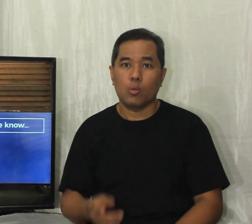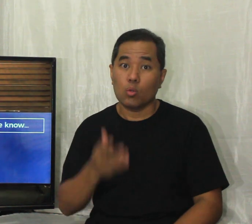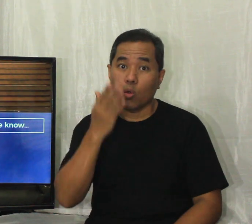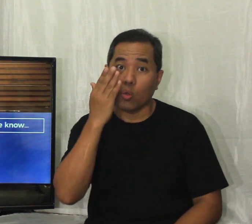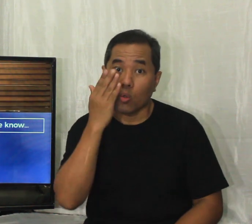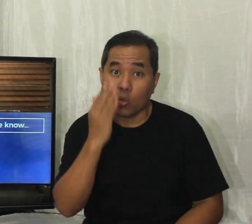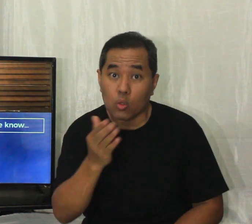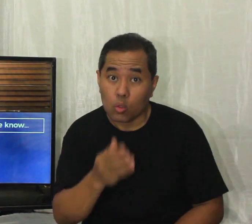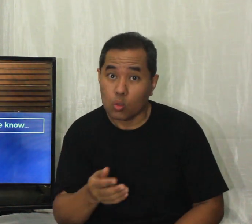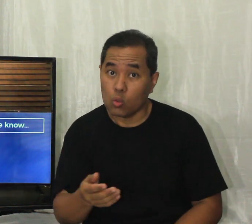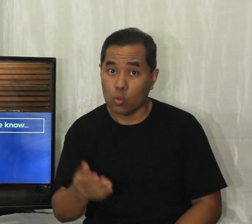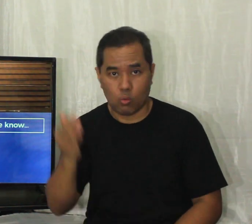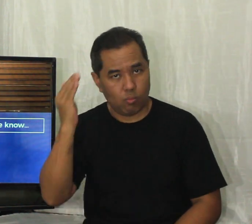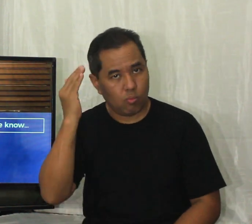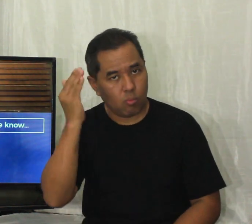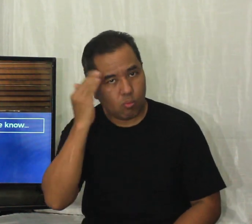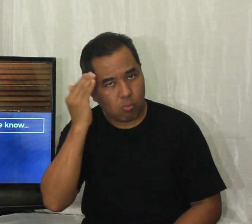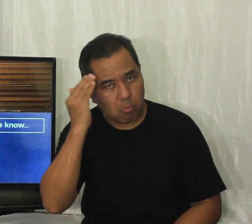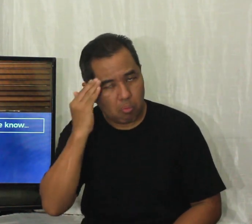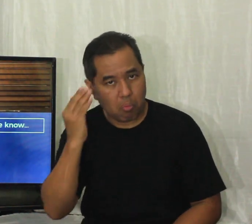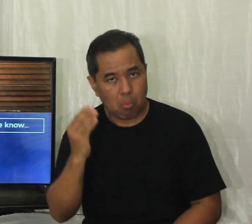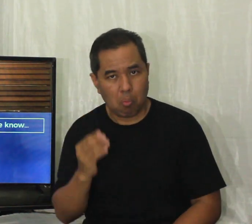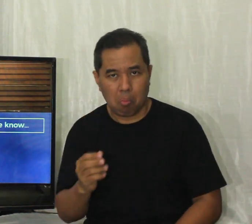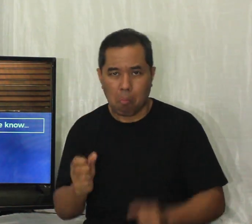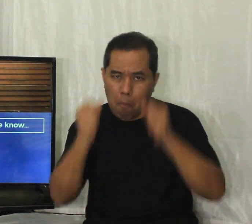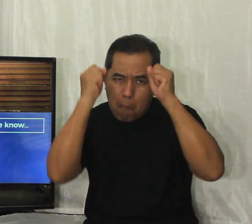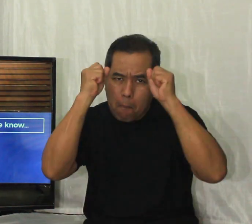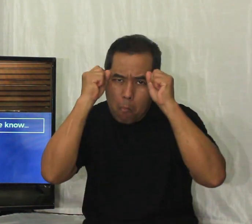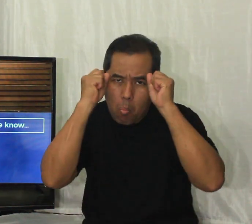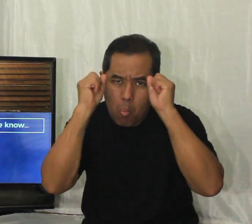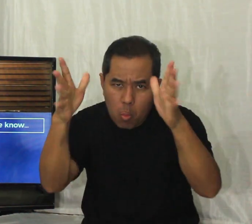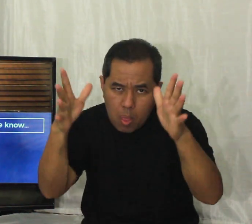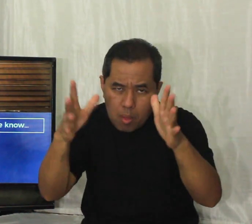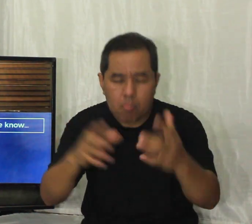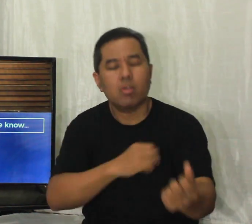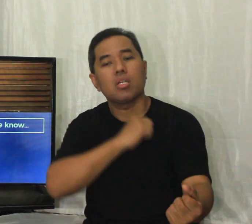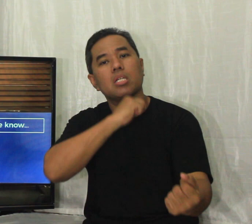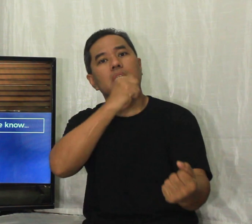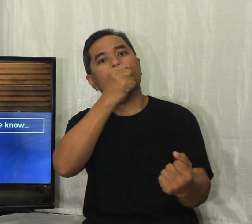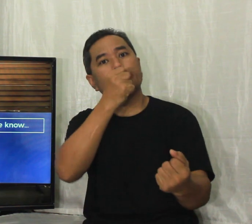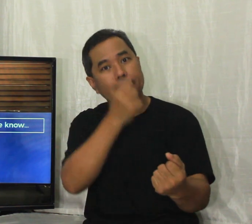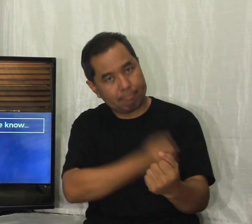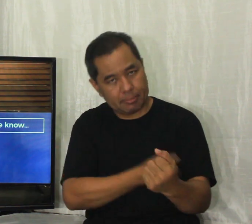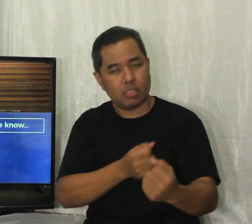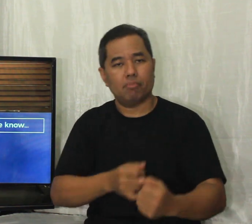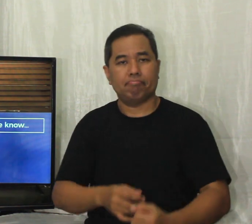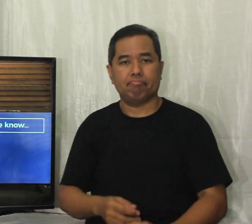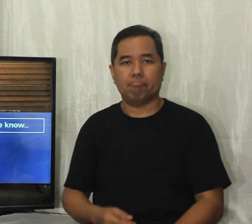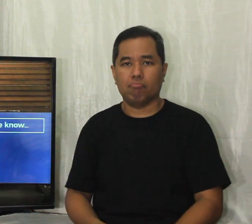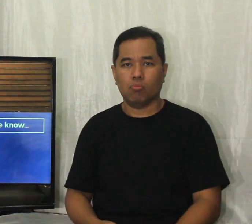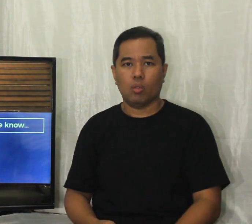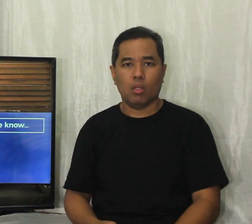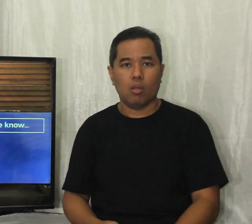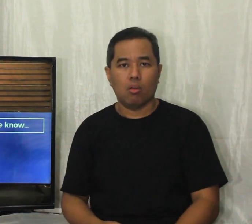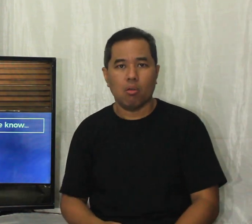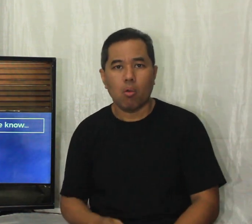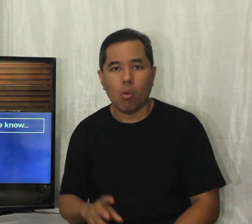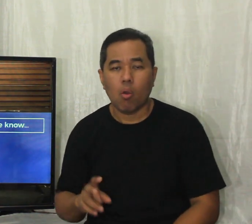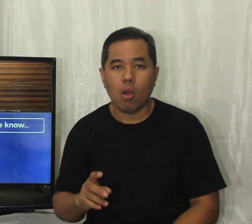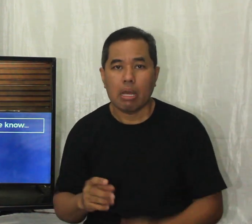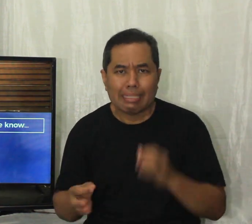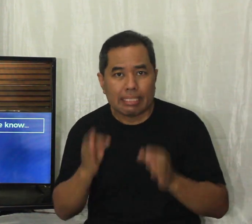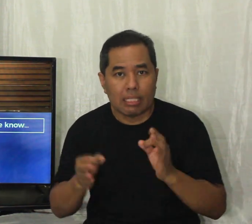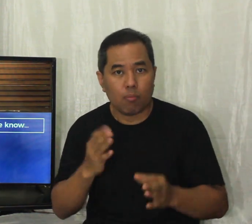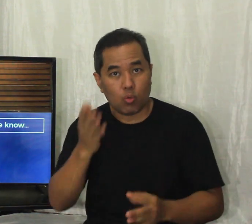is power. Have you heard of that word before, right? To be informed is to make an adequate decision. If you are not informed, you will